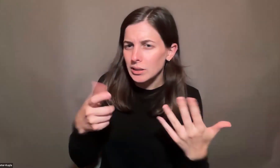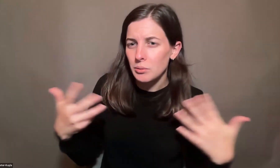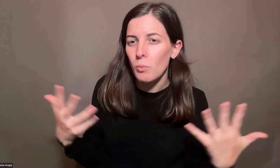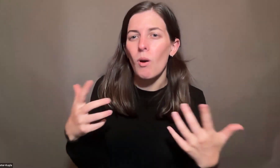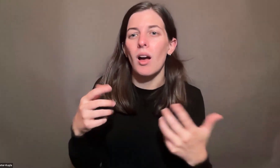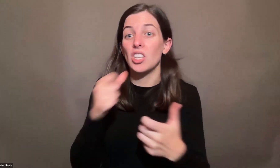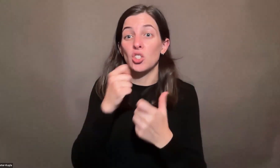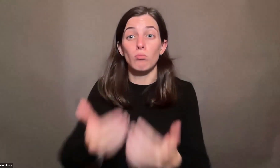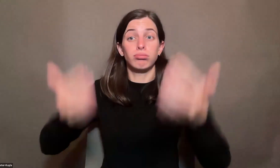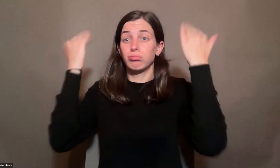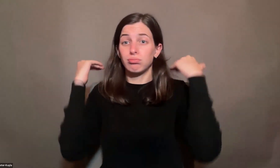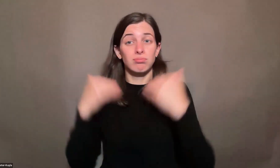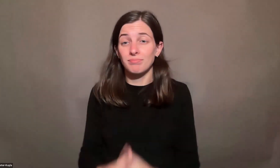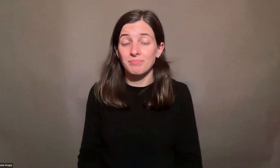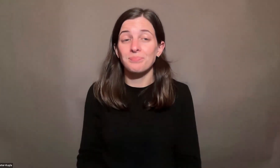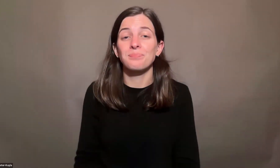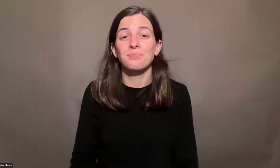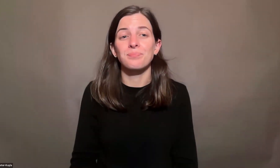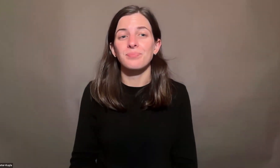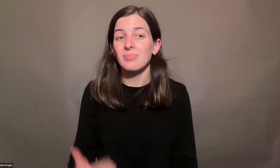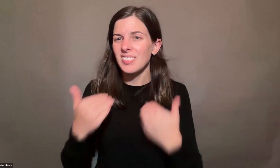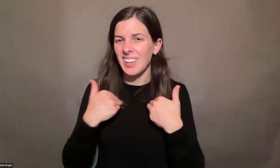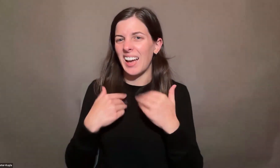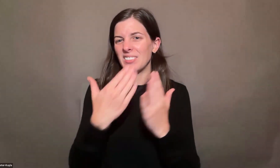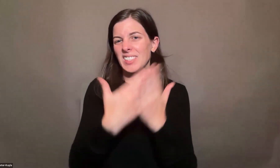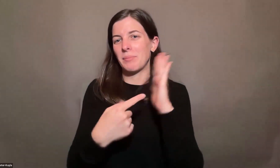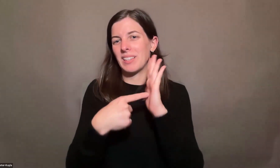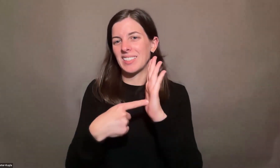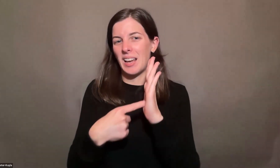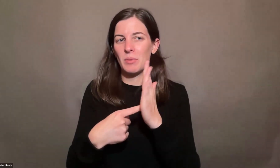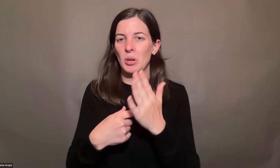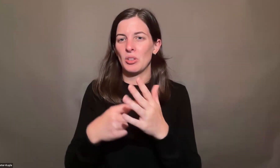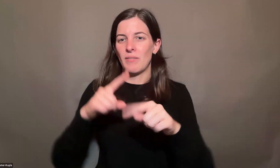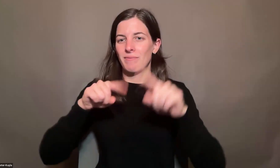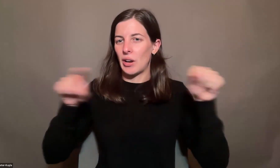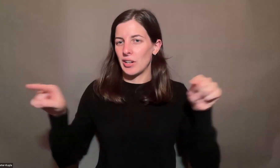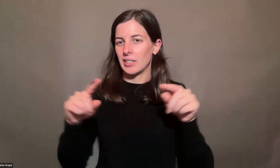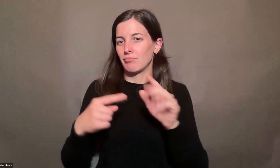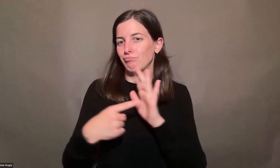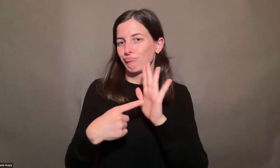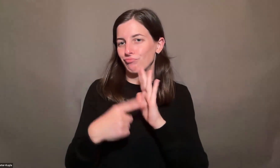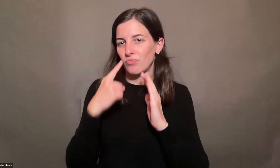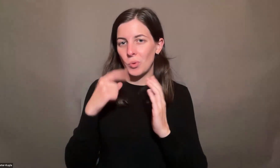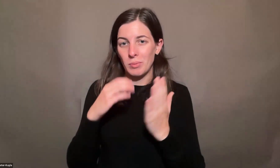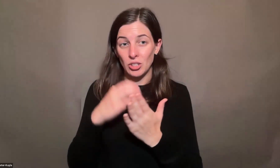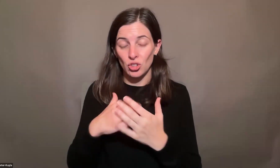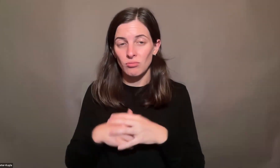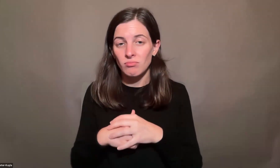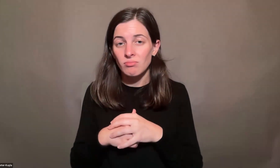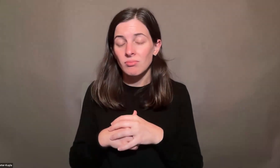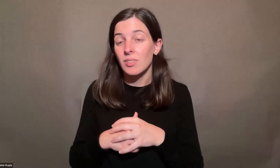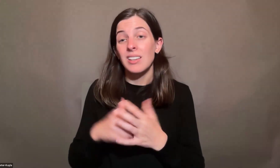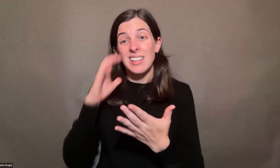I have an example of alt text here, and I've given some different variations. Images can make you feel a particular